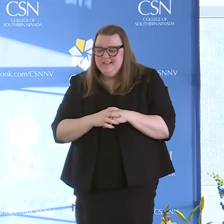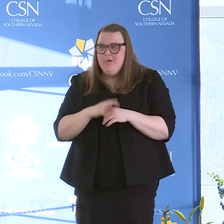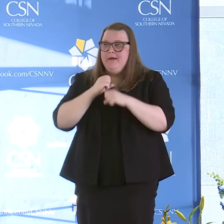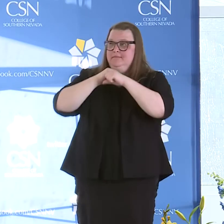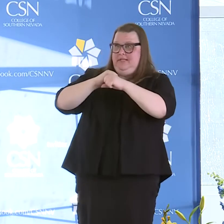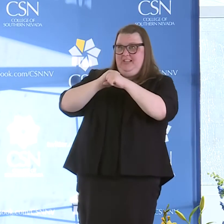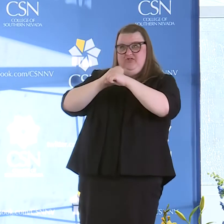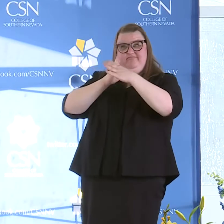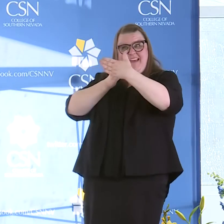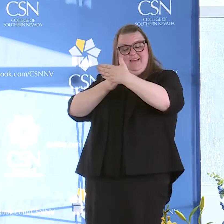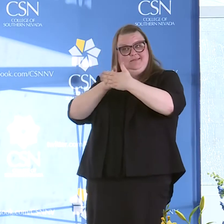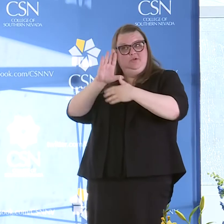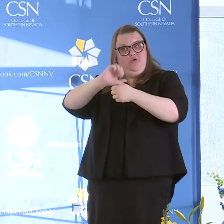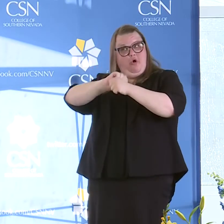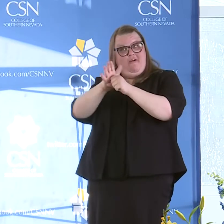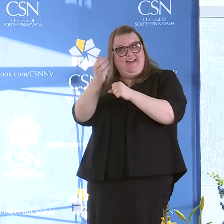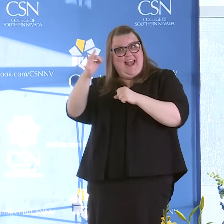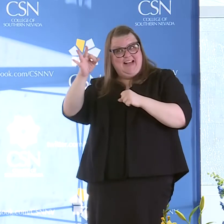from the COVID-19